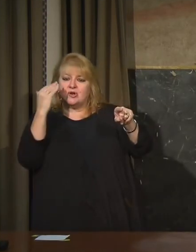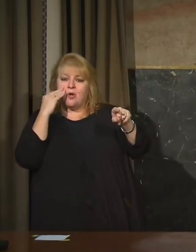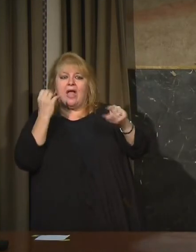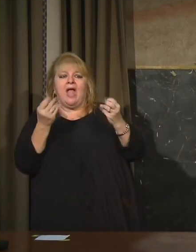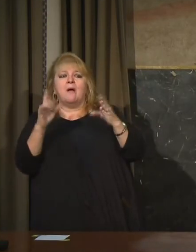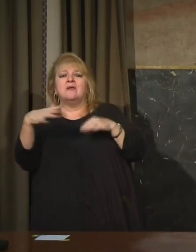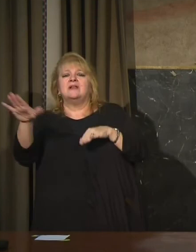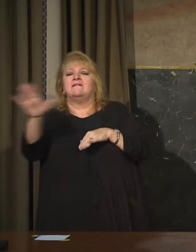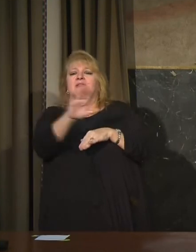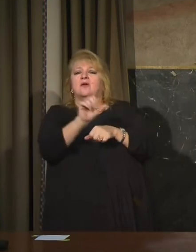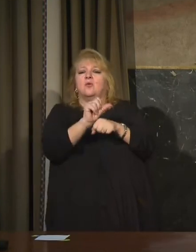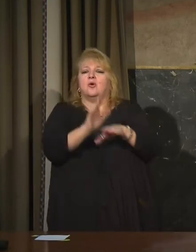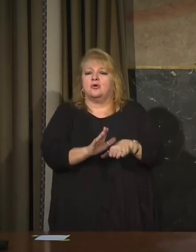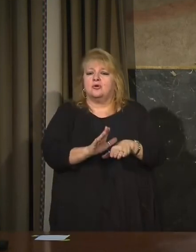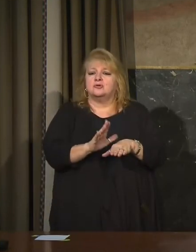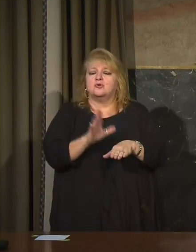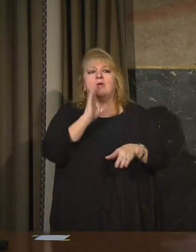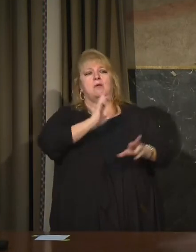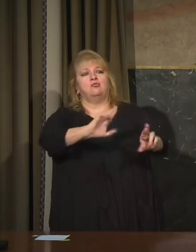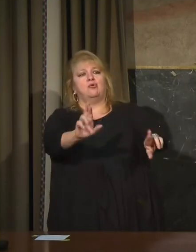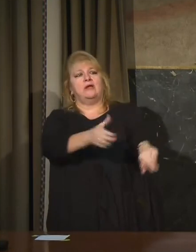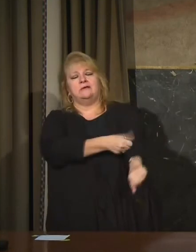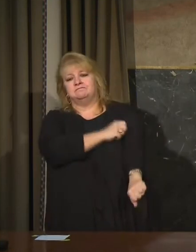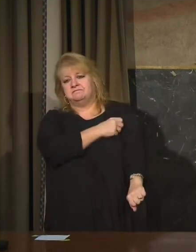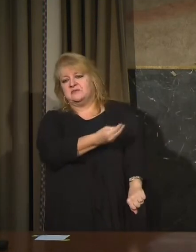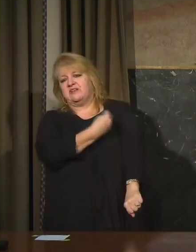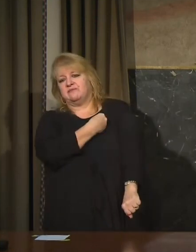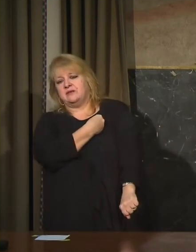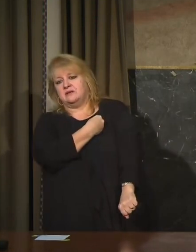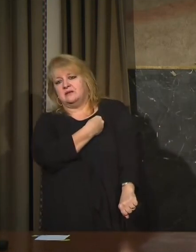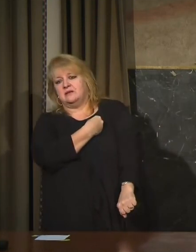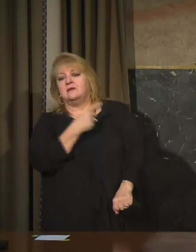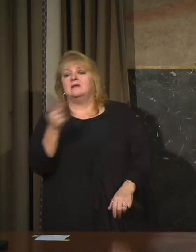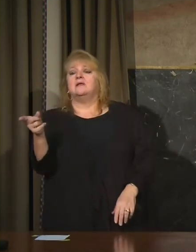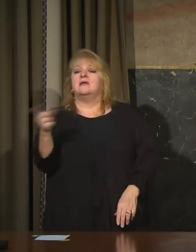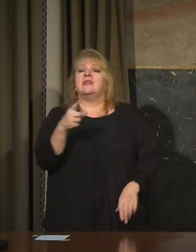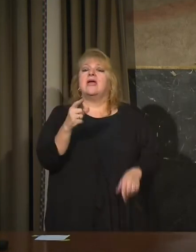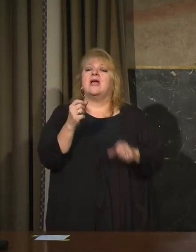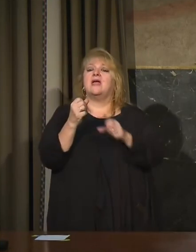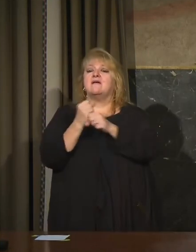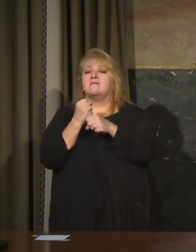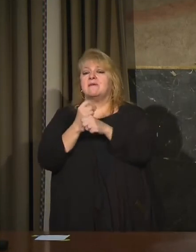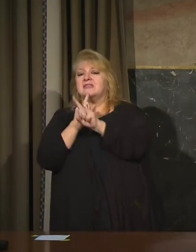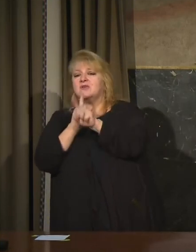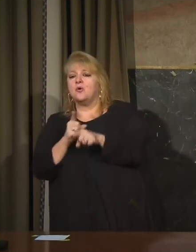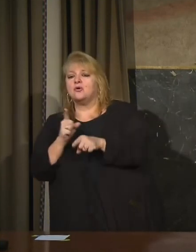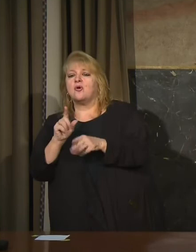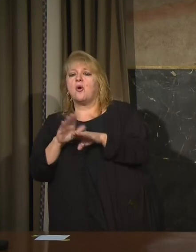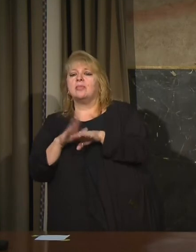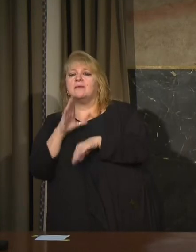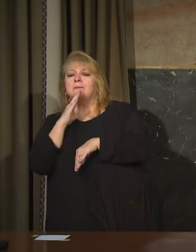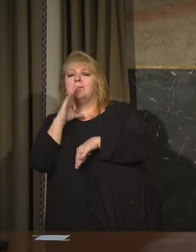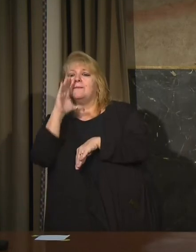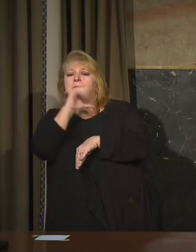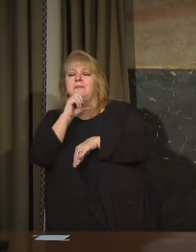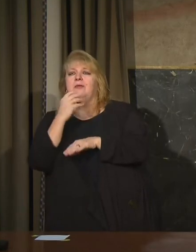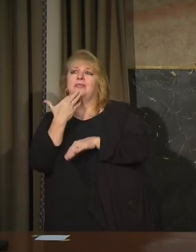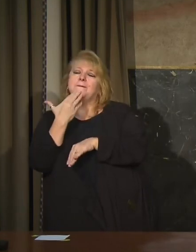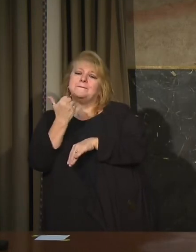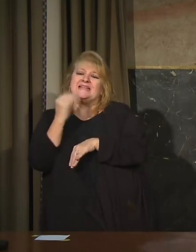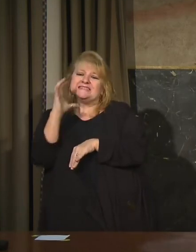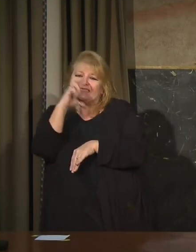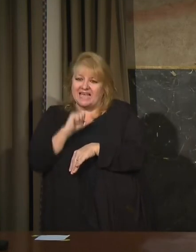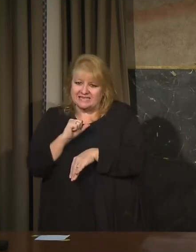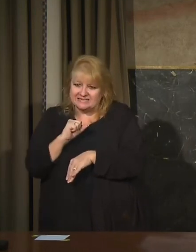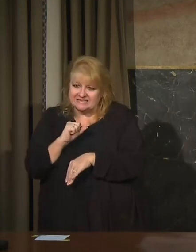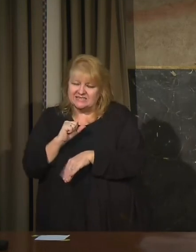themselves of the vaccine when it first becomes available. But they make orders based on their best guesses. They go about getting